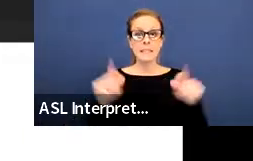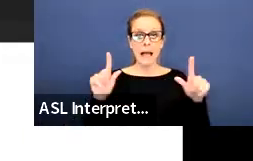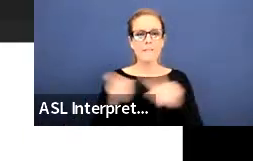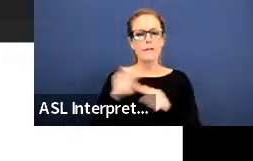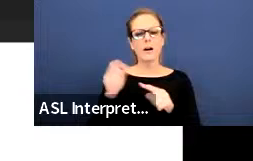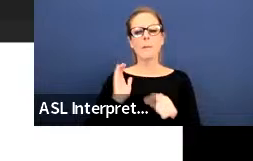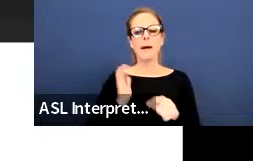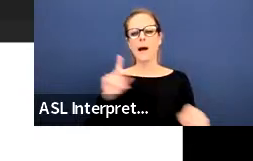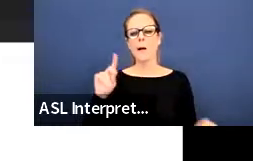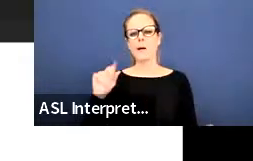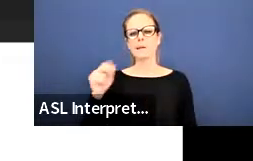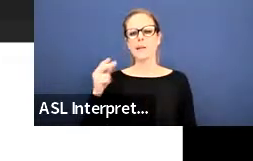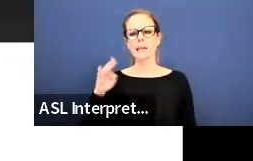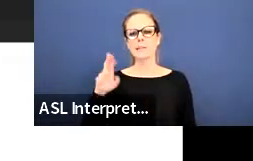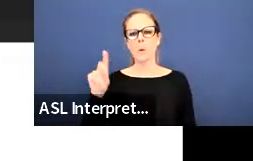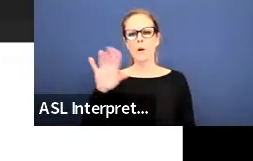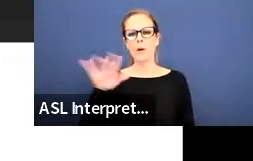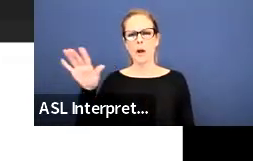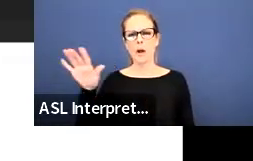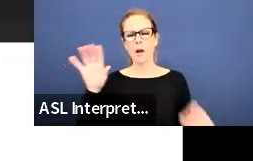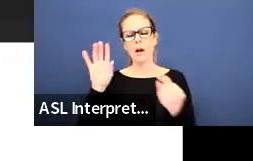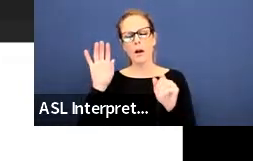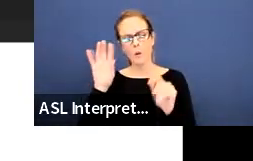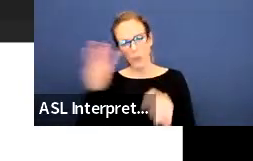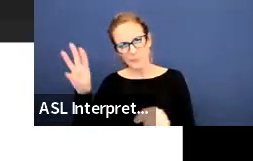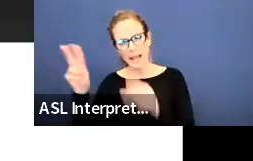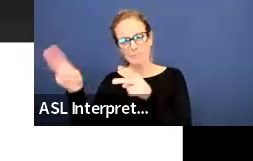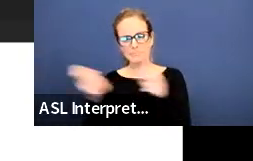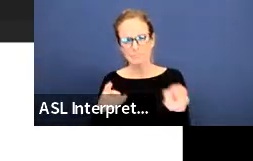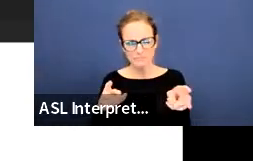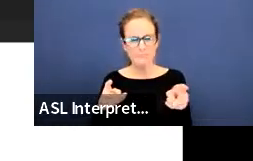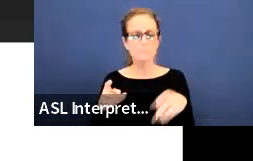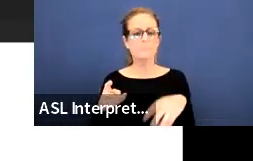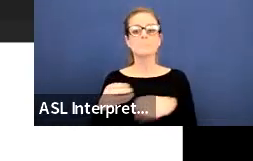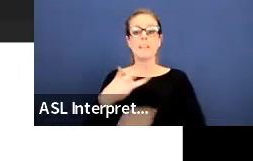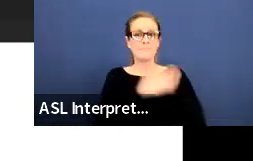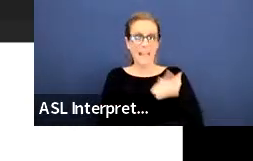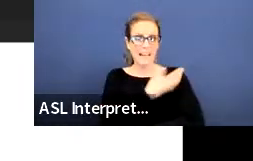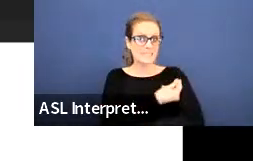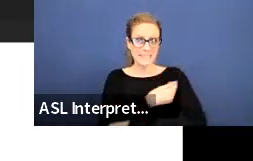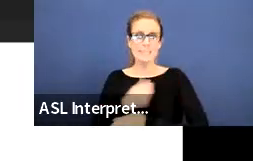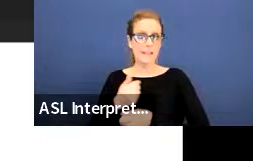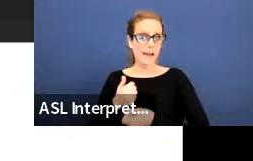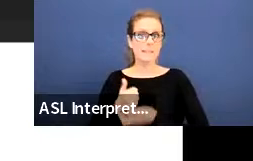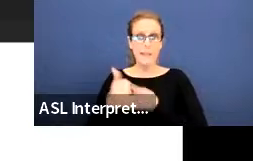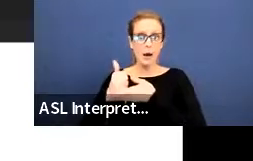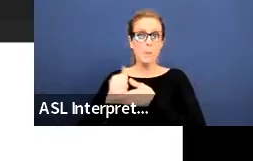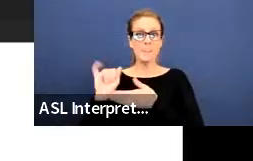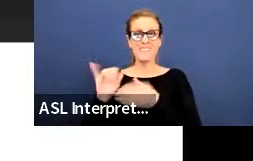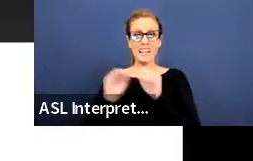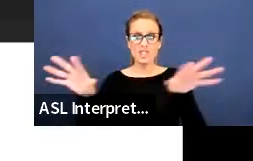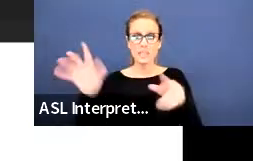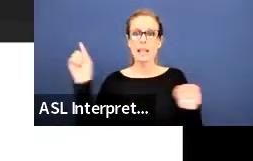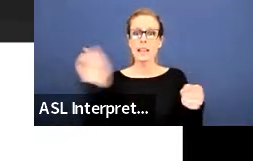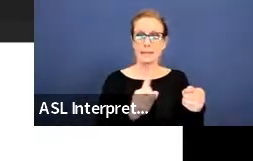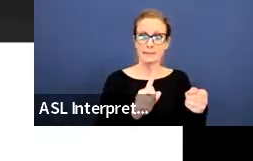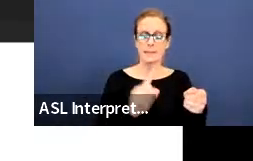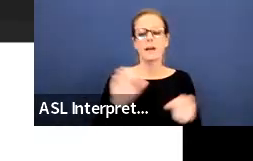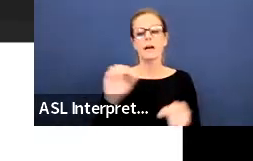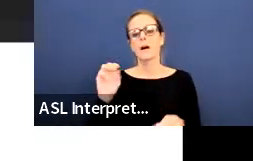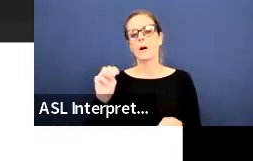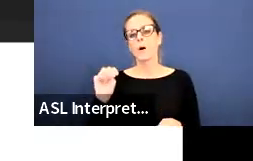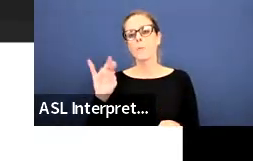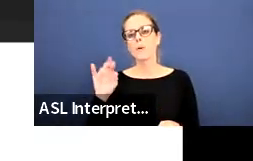just a reminder, vaccines really have held up. They've lowered the risk of infection, even though Omicron is able to cause infections in